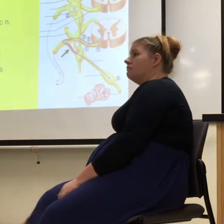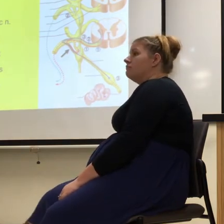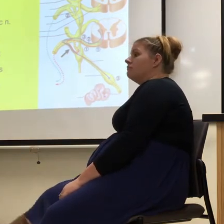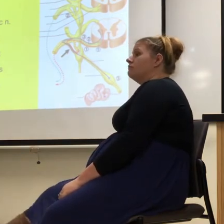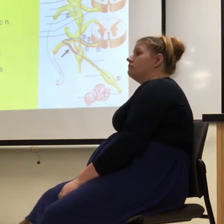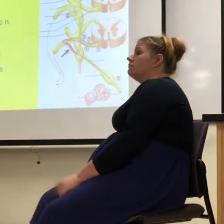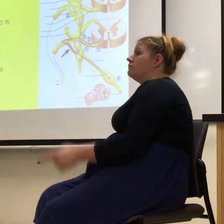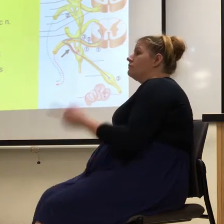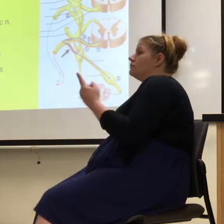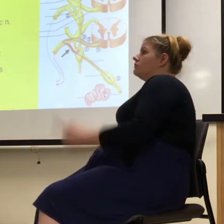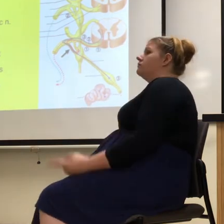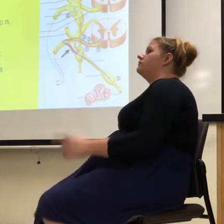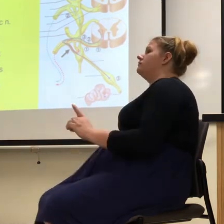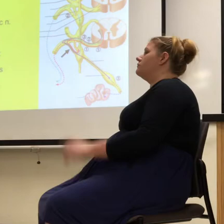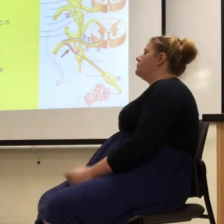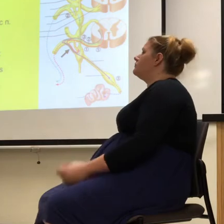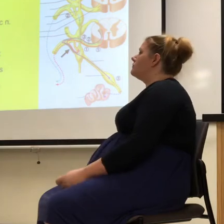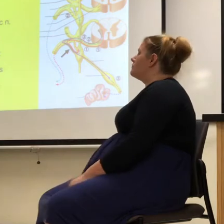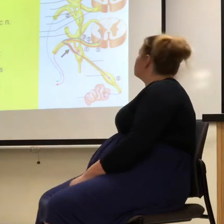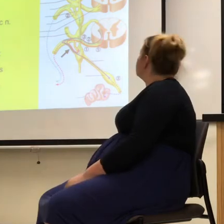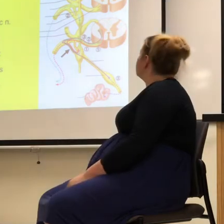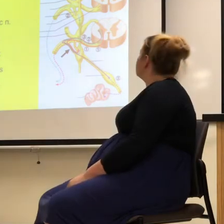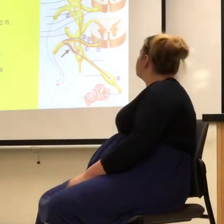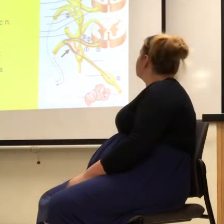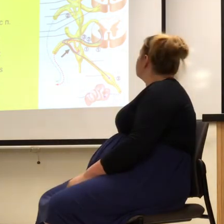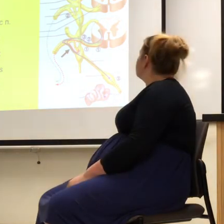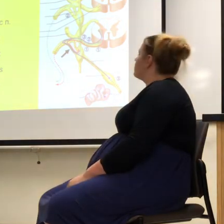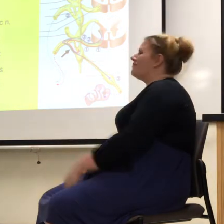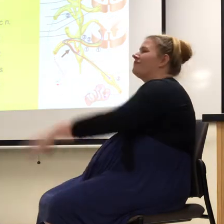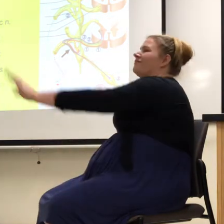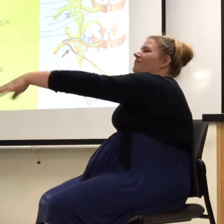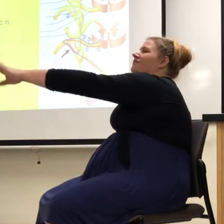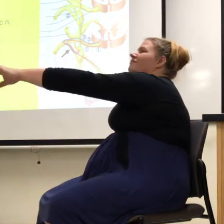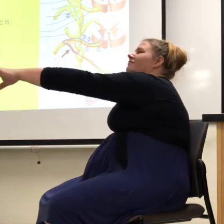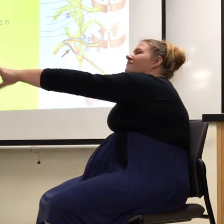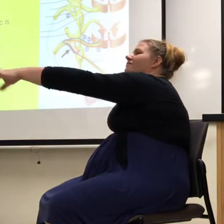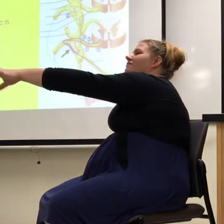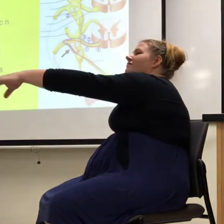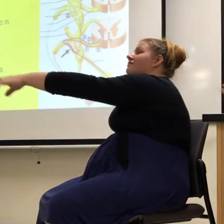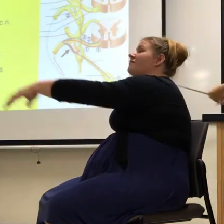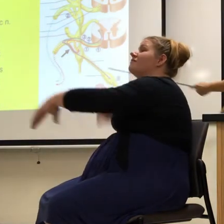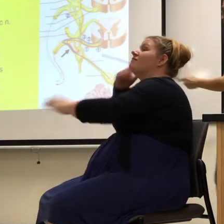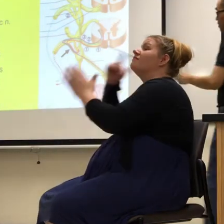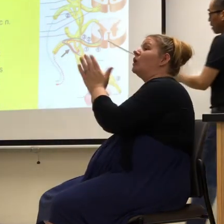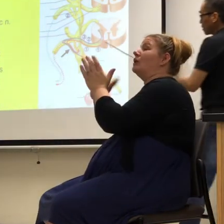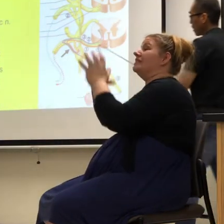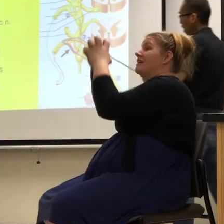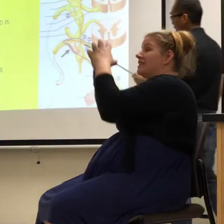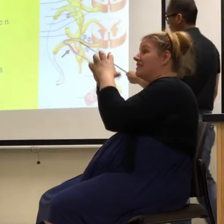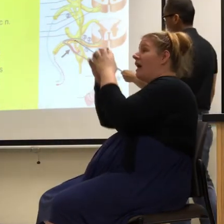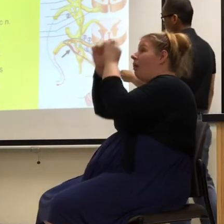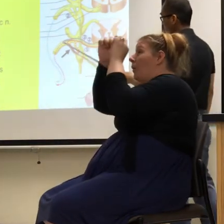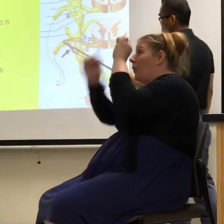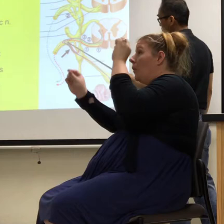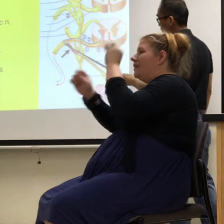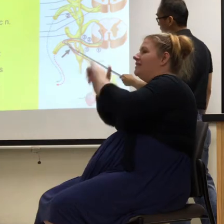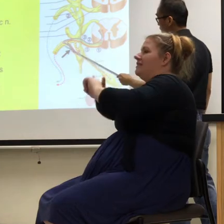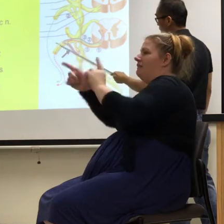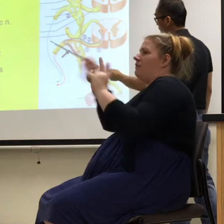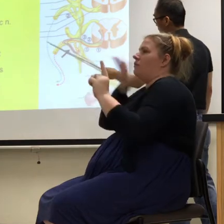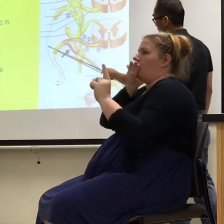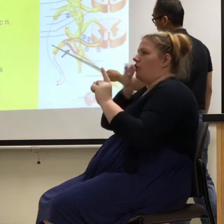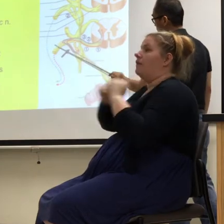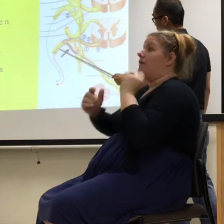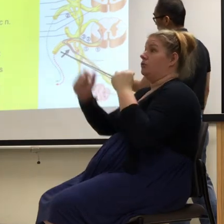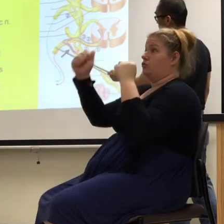And as we're studying these, notice the cells are different colors, and they use solid lines and they use